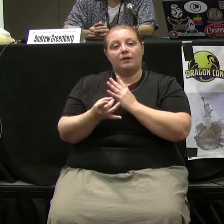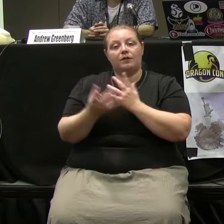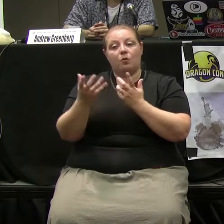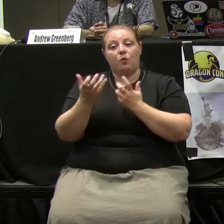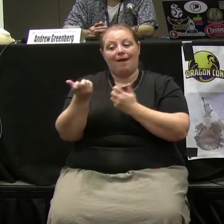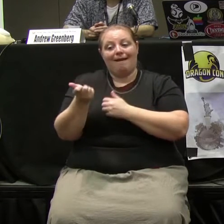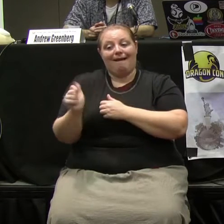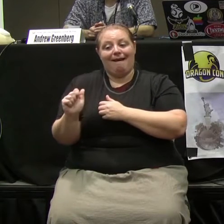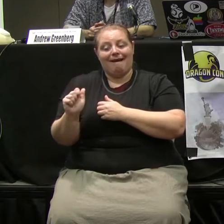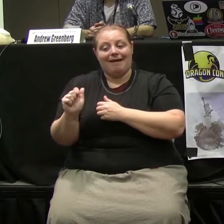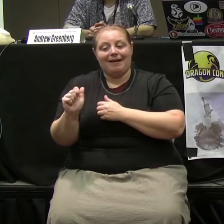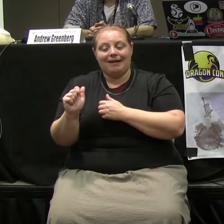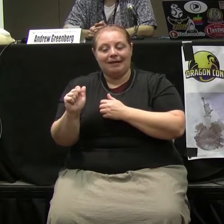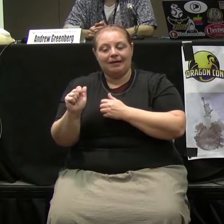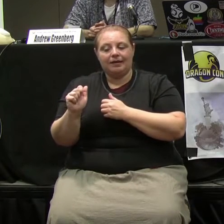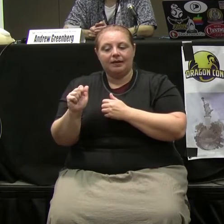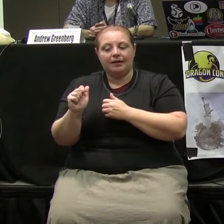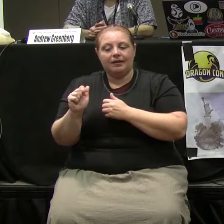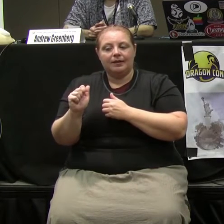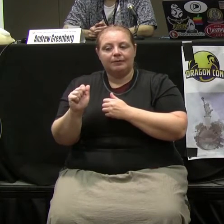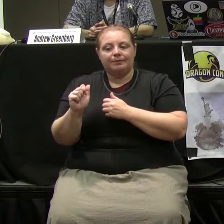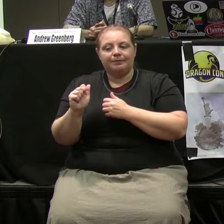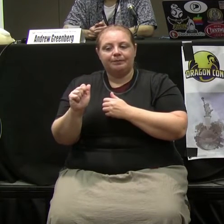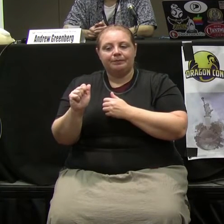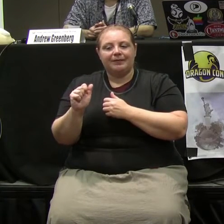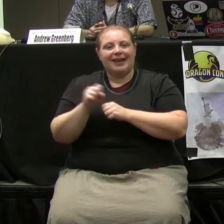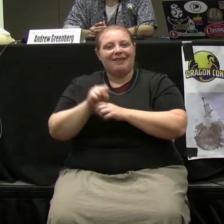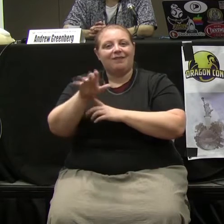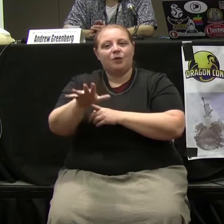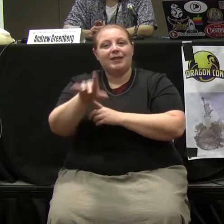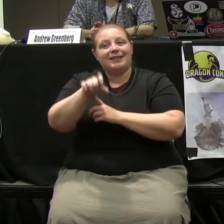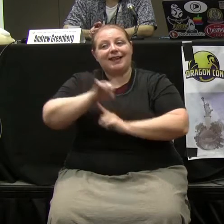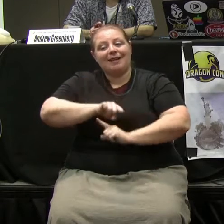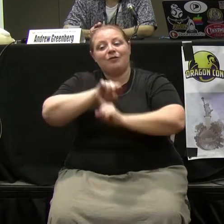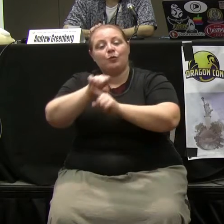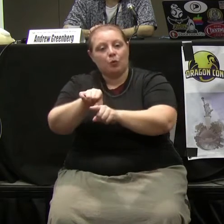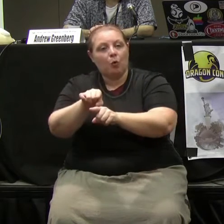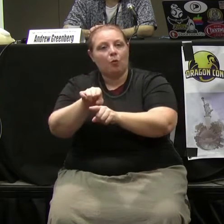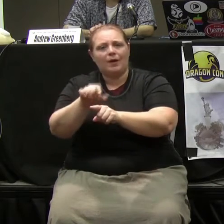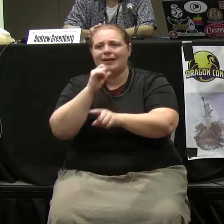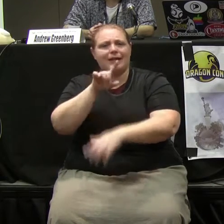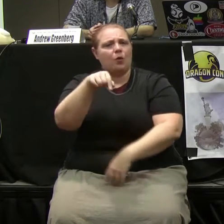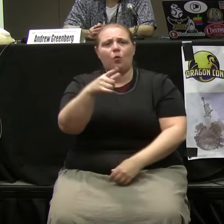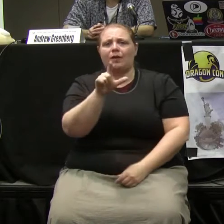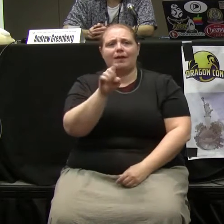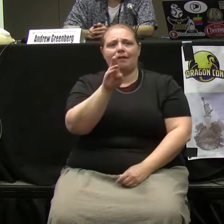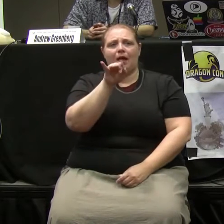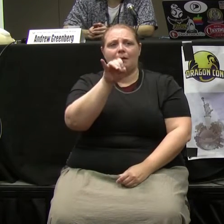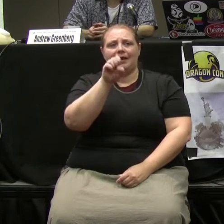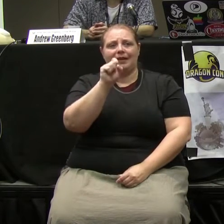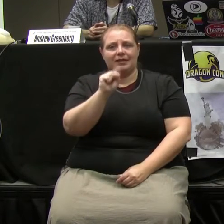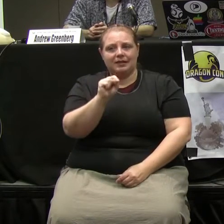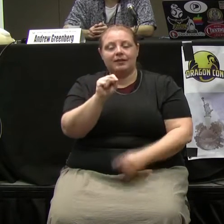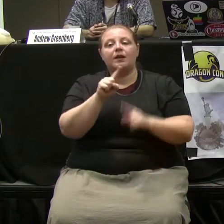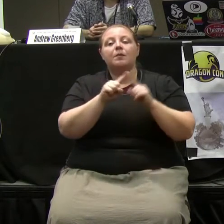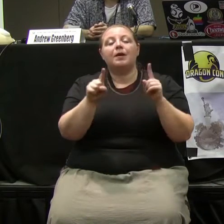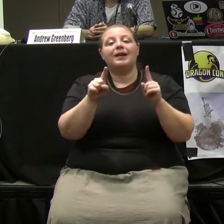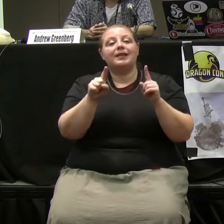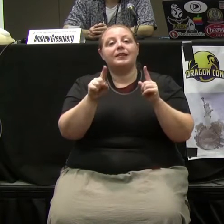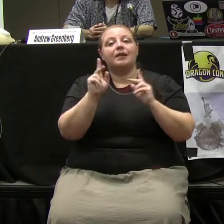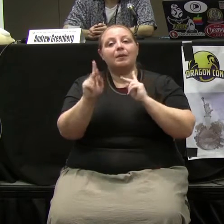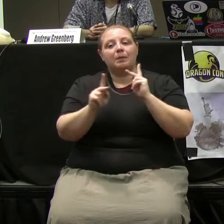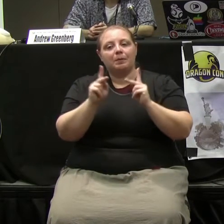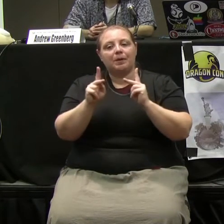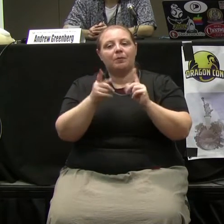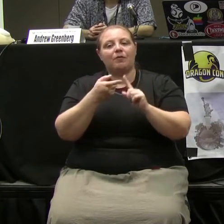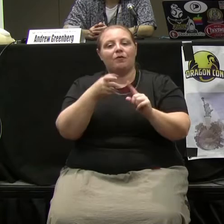play down at the Gold Dome, they have to be there. It's not just lobbyists who control these messages. It is the fact that they get a steady influx of